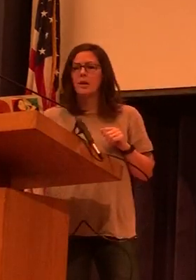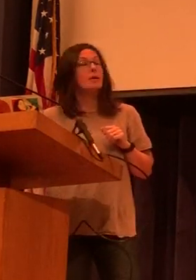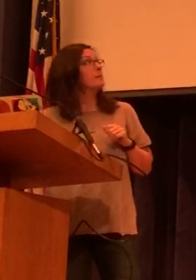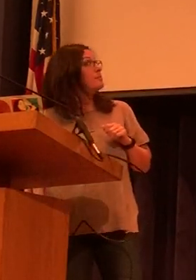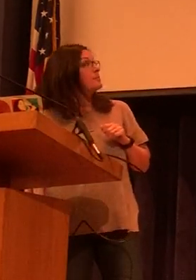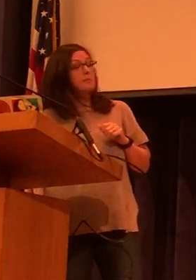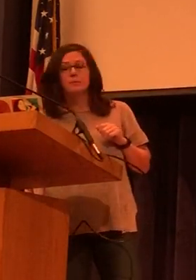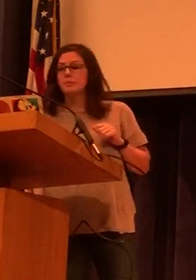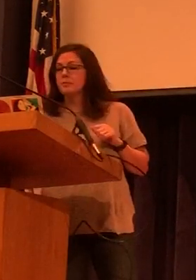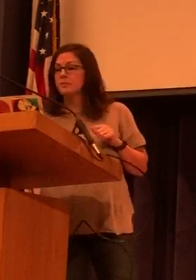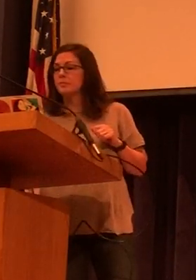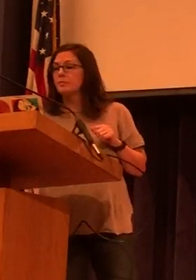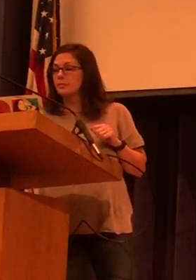everybody's experiences.